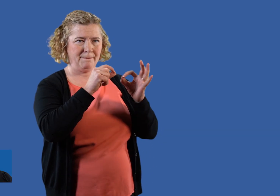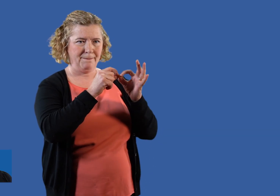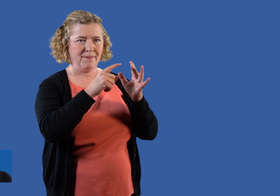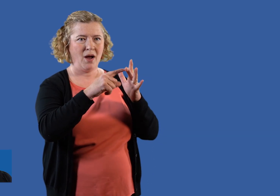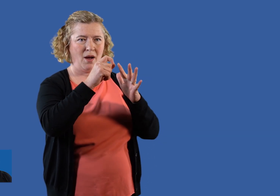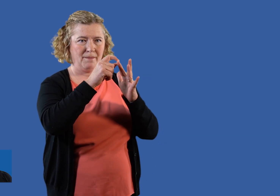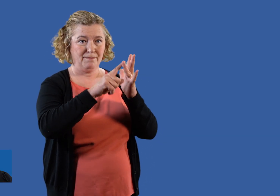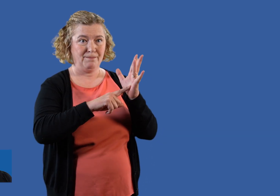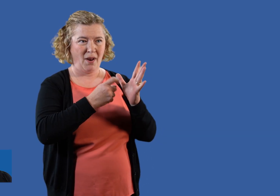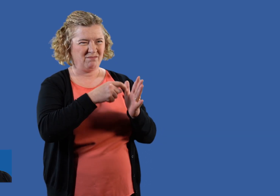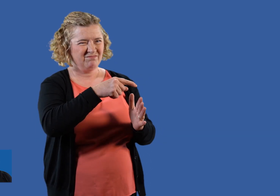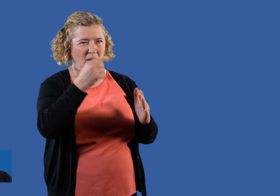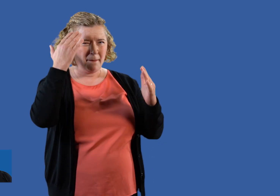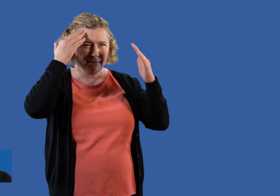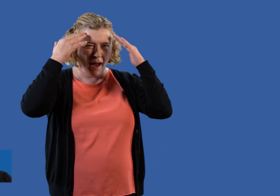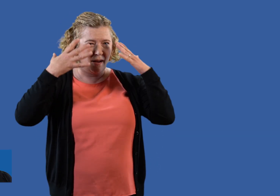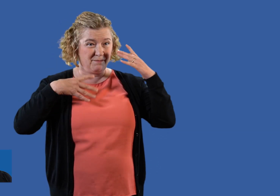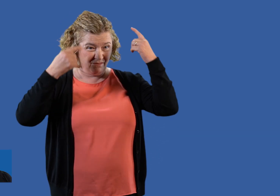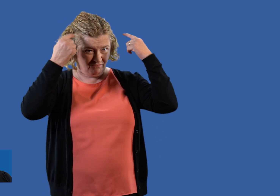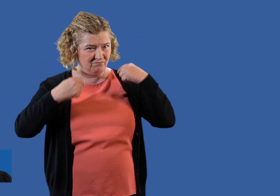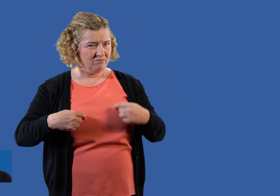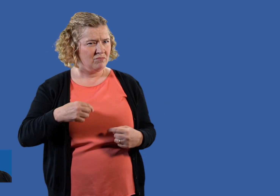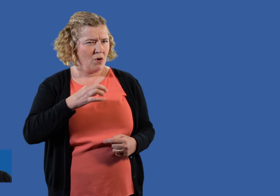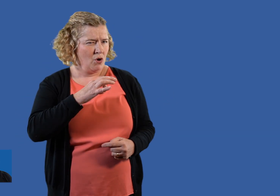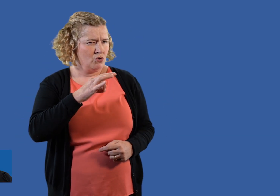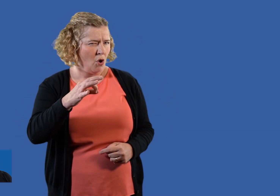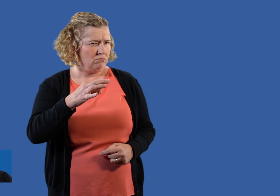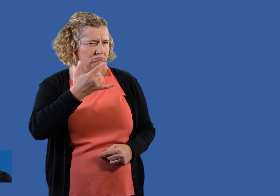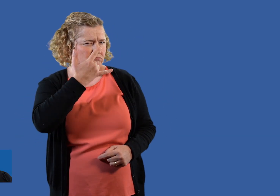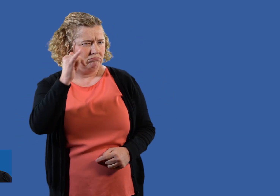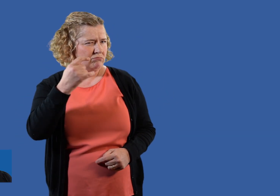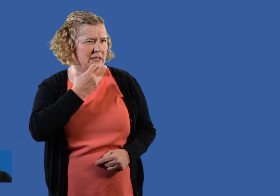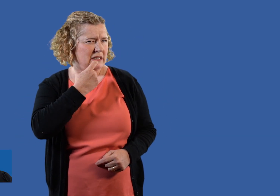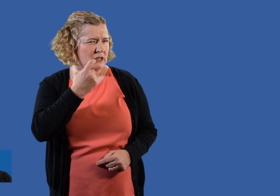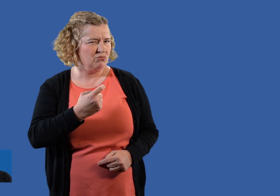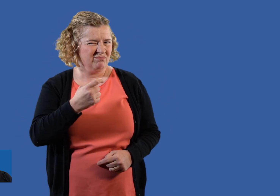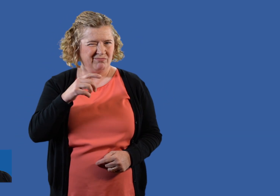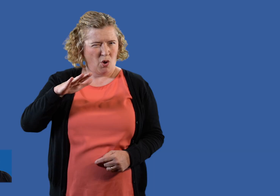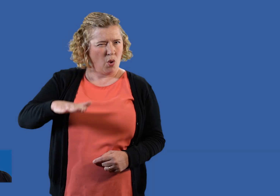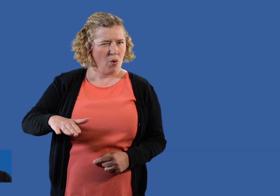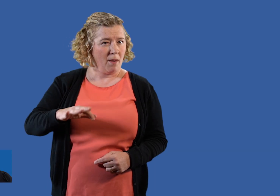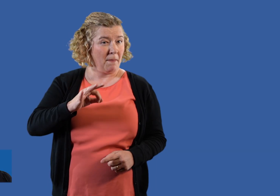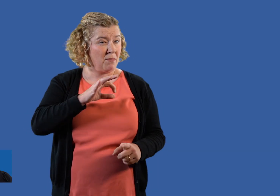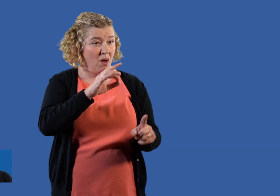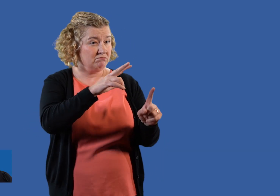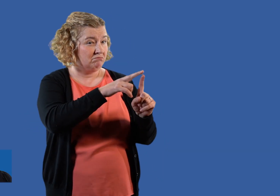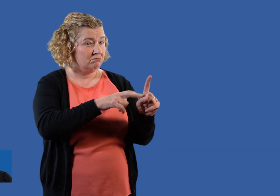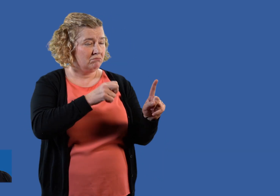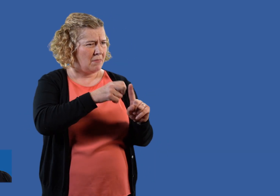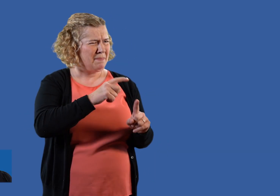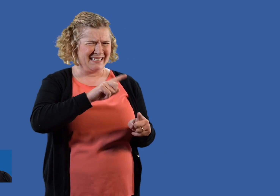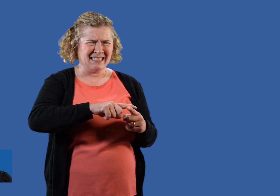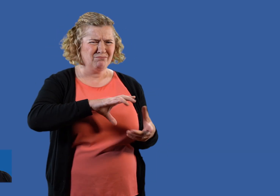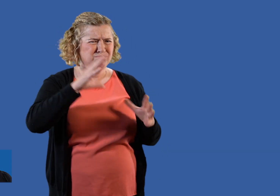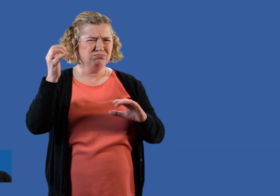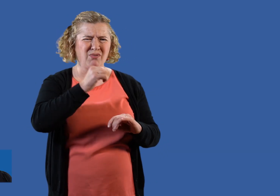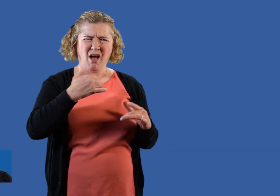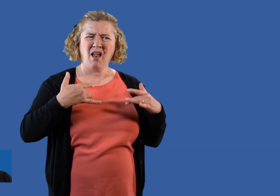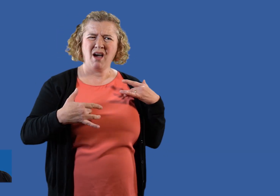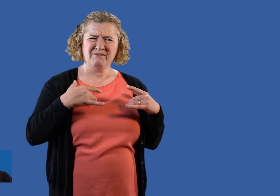disorder spend a significant amount of time experiencing these symptoms that are below the threshold for diagnosis, but these symptoms